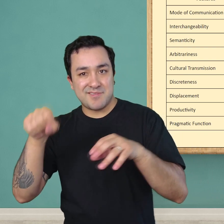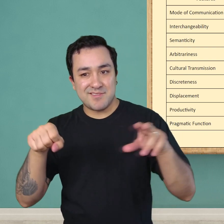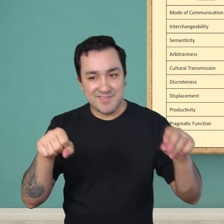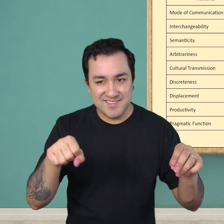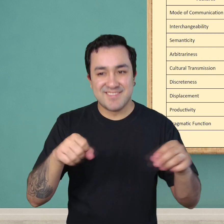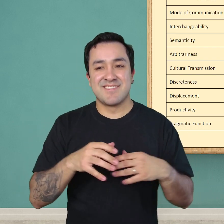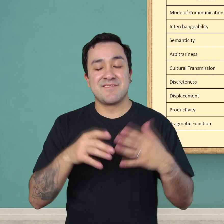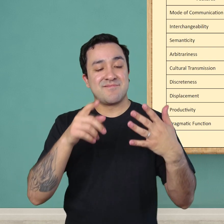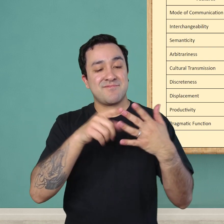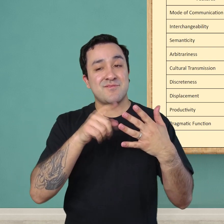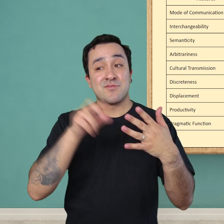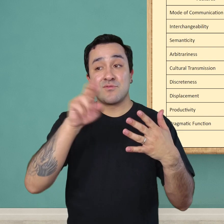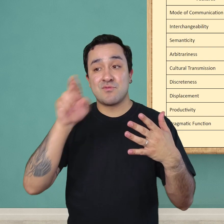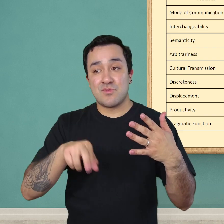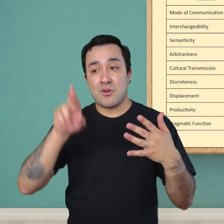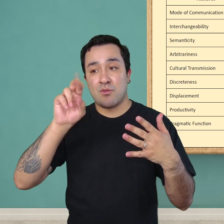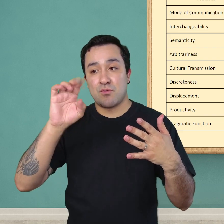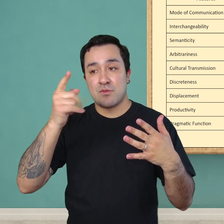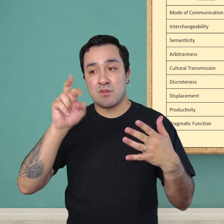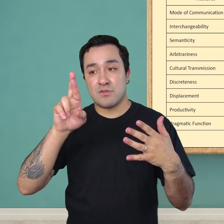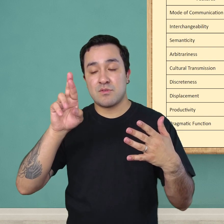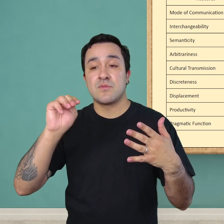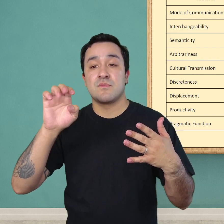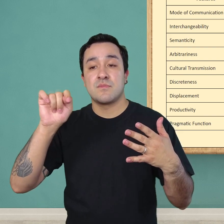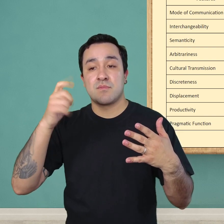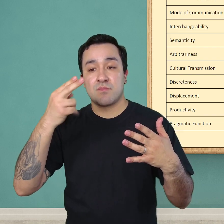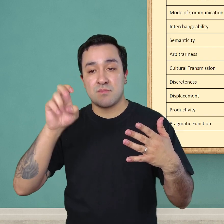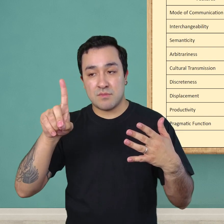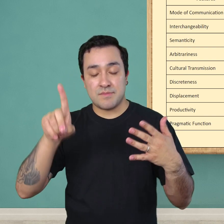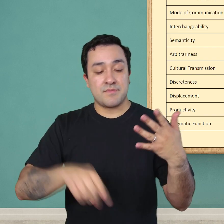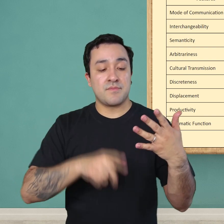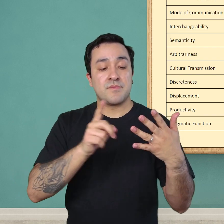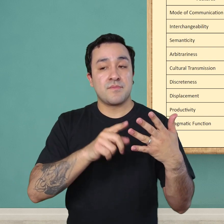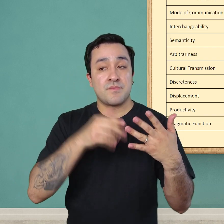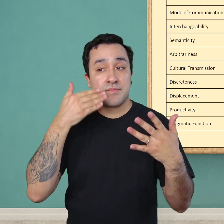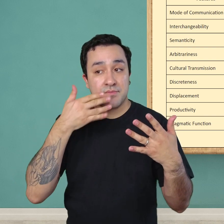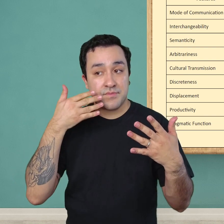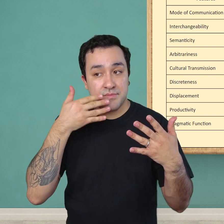Language, Rochester Method, cued speech, and simultaneous communication.